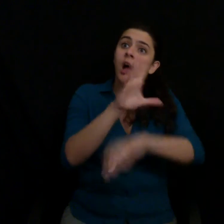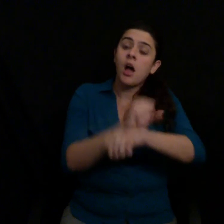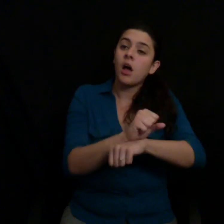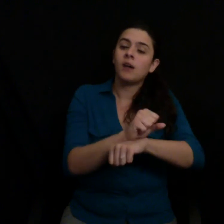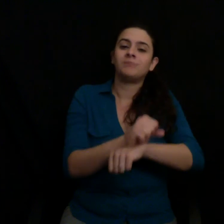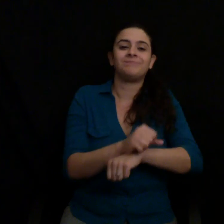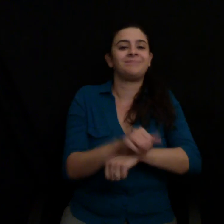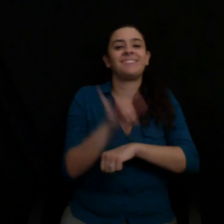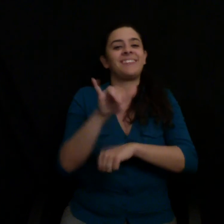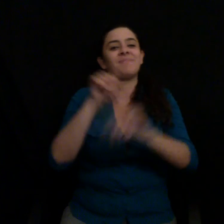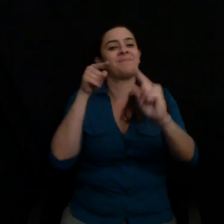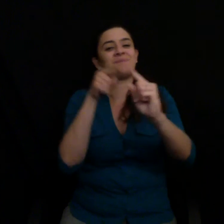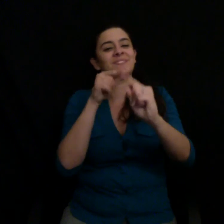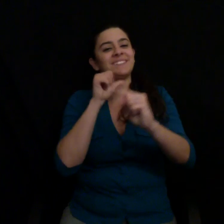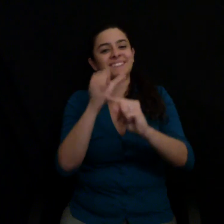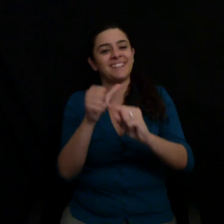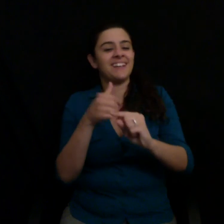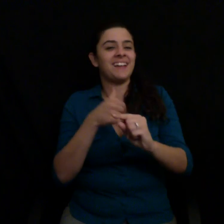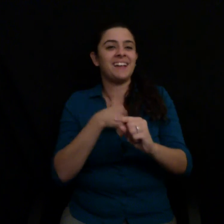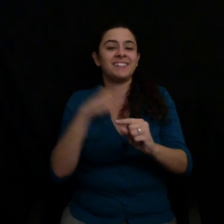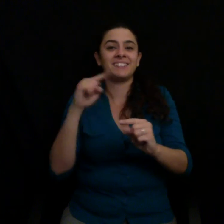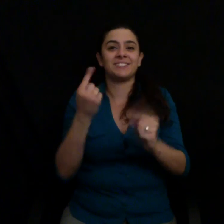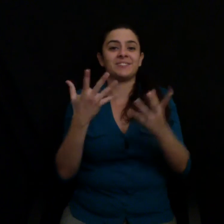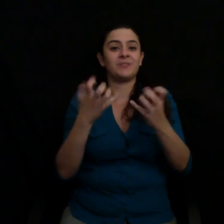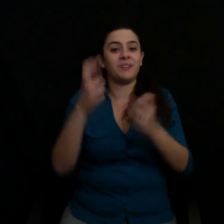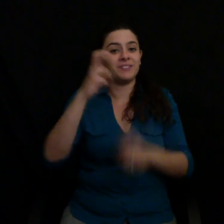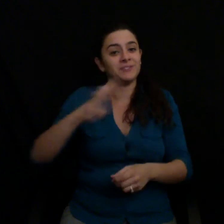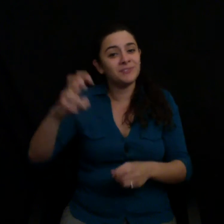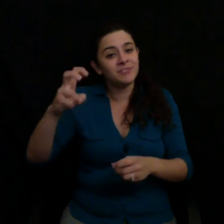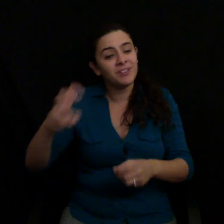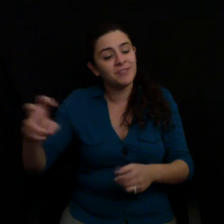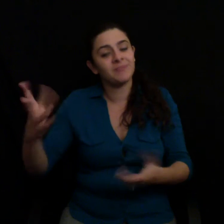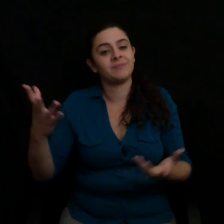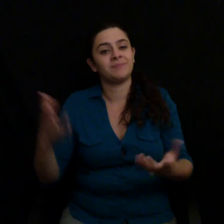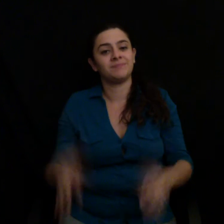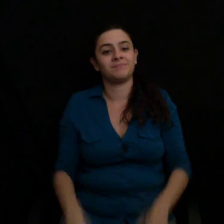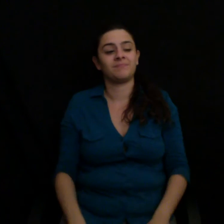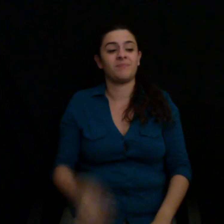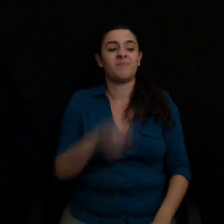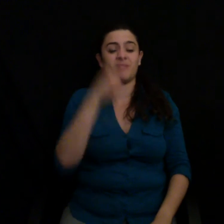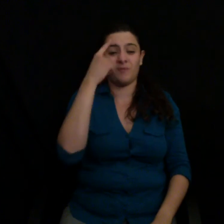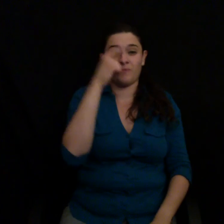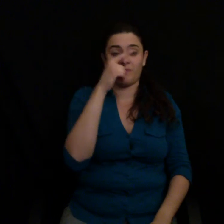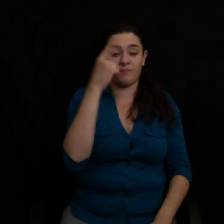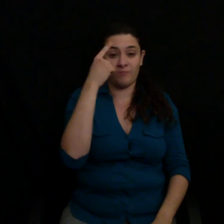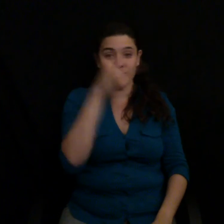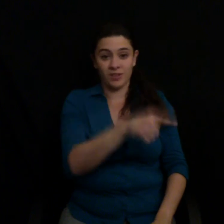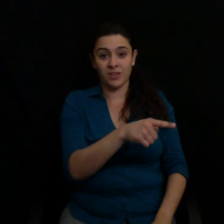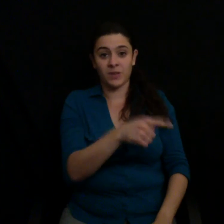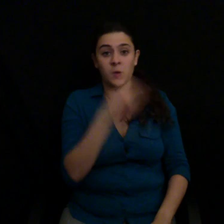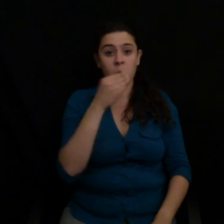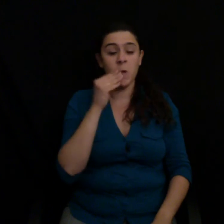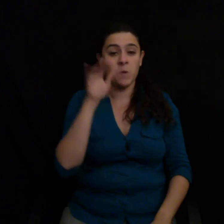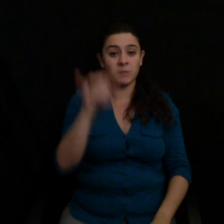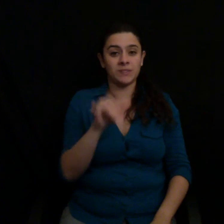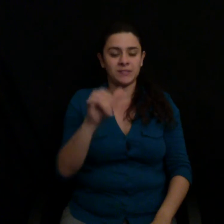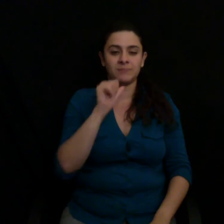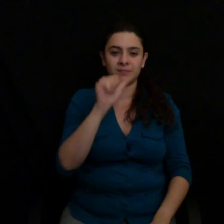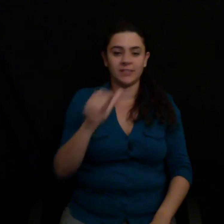travel. That's all. But for Rin, staying at home isn't an option. I need to go because it was fine for a week that I've